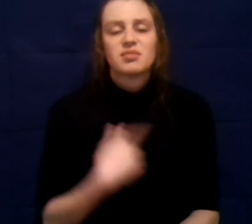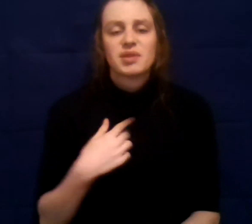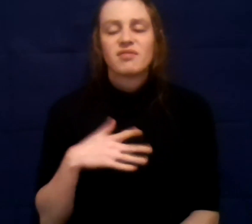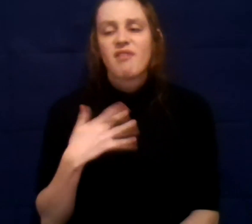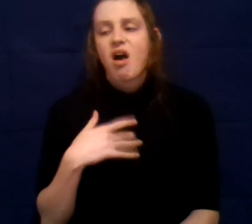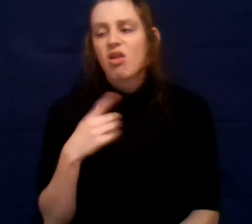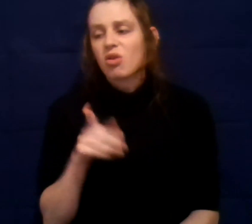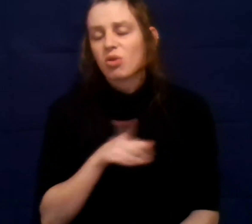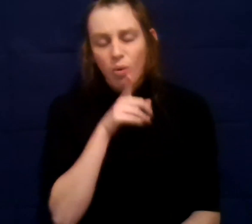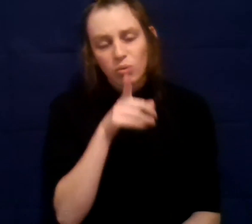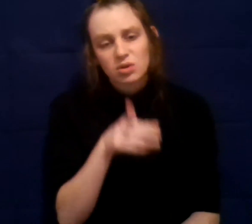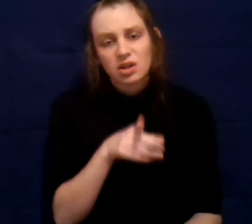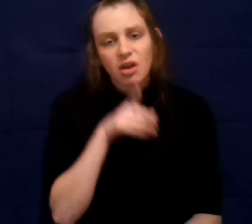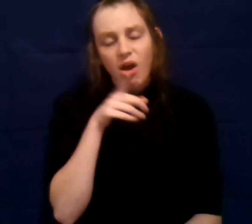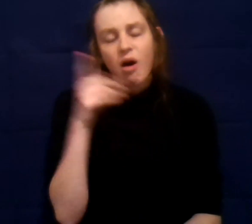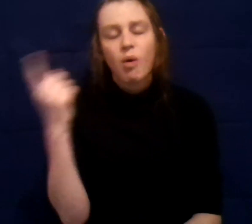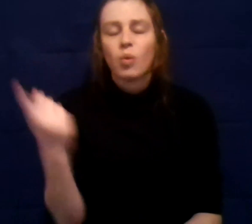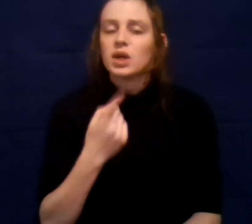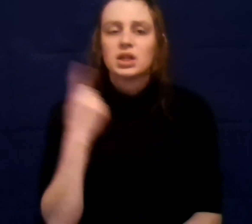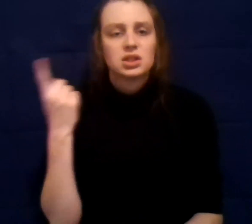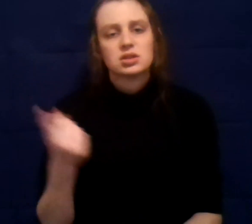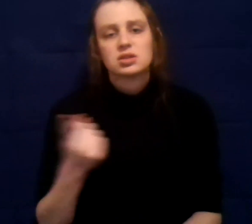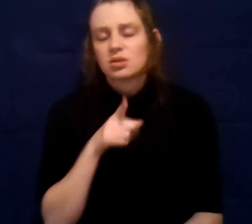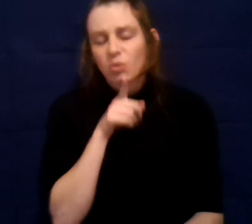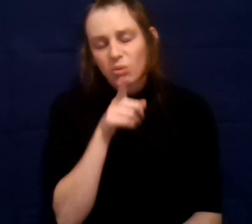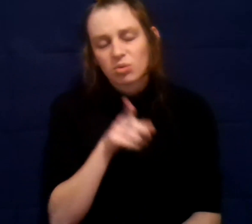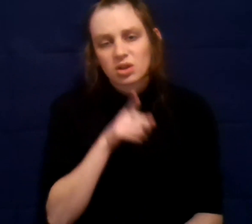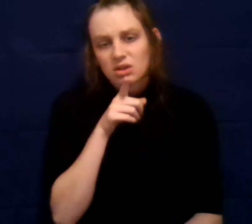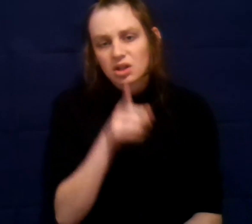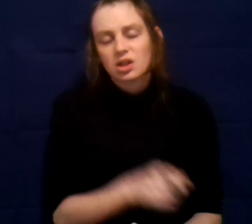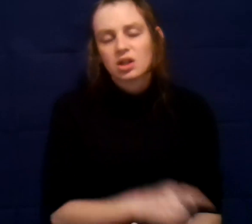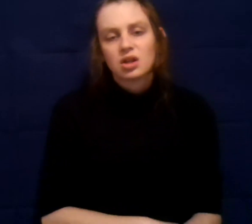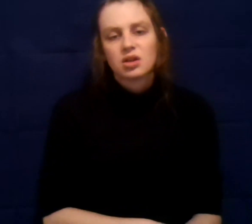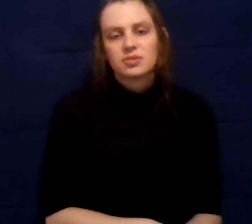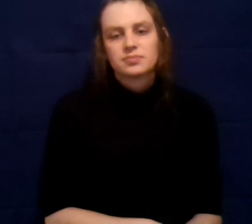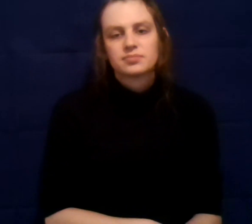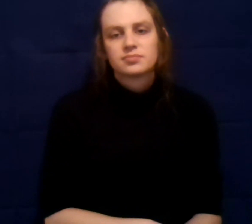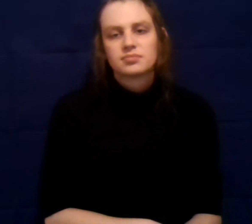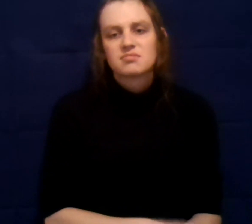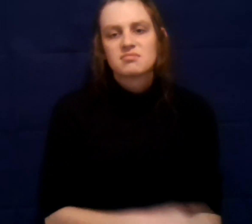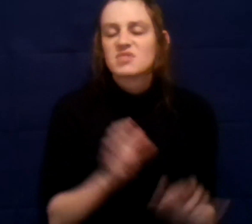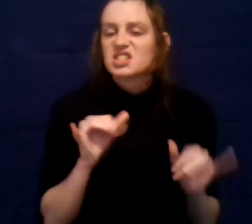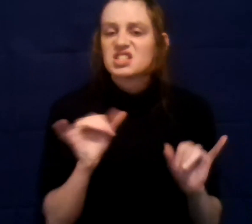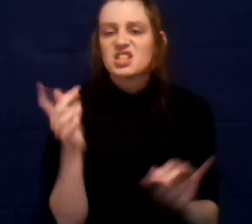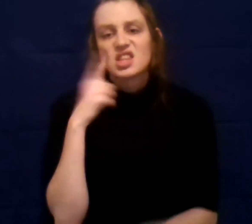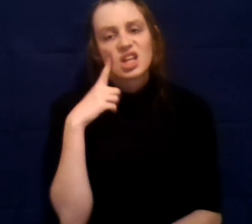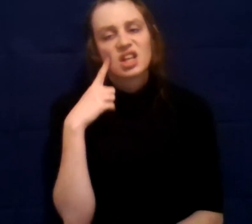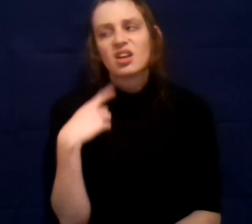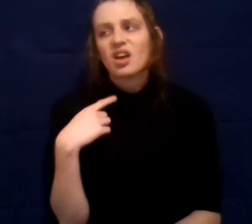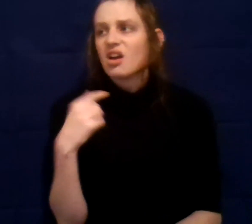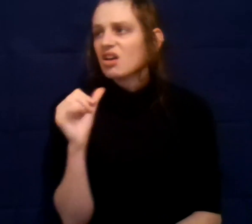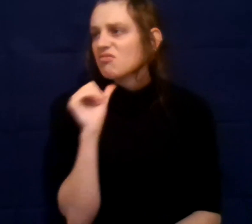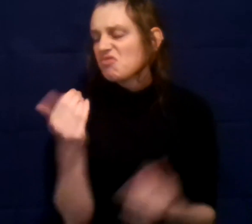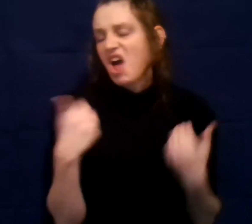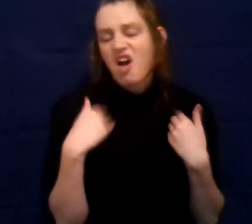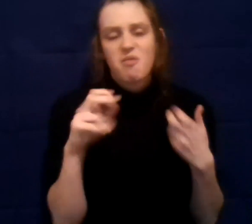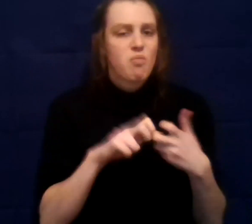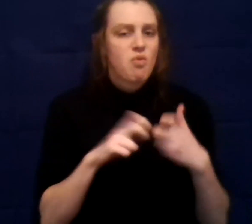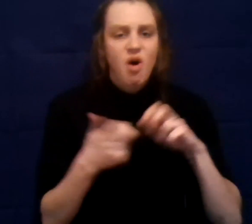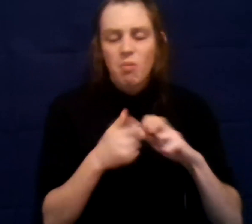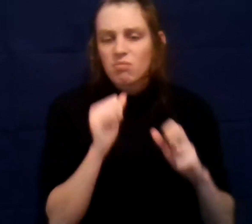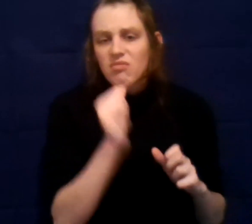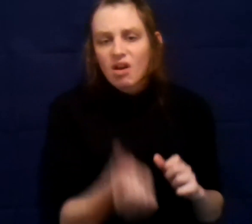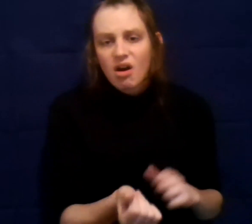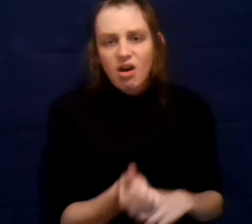Um, but still like not thinking I had a problem. I just kind of come to terms with